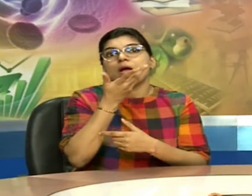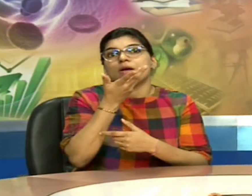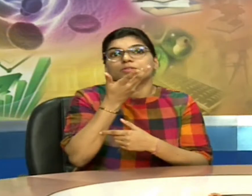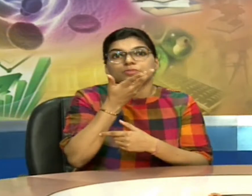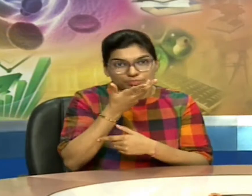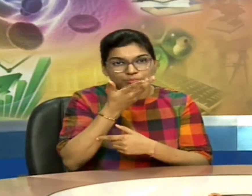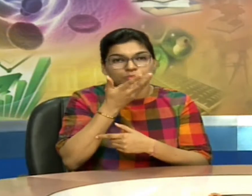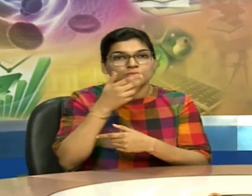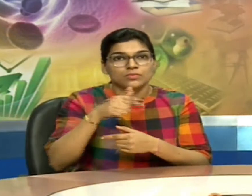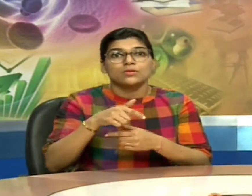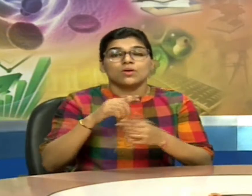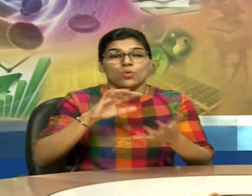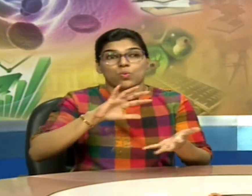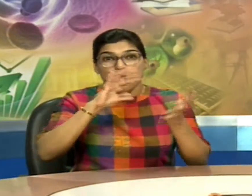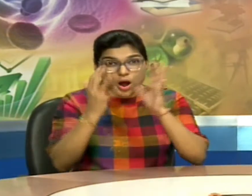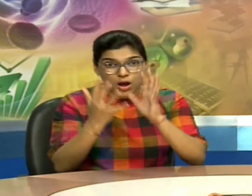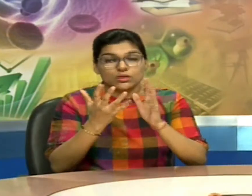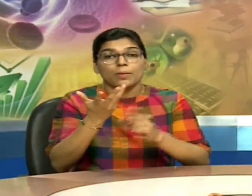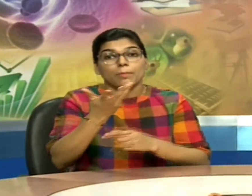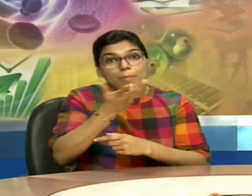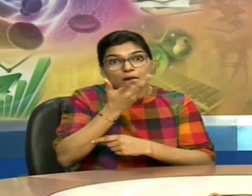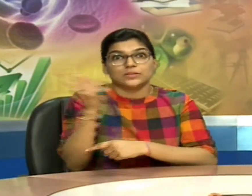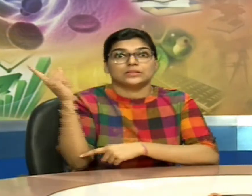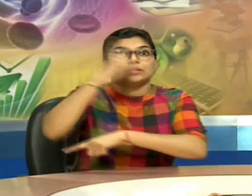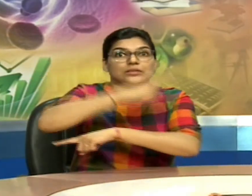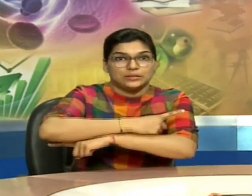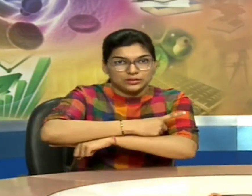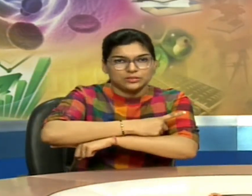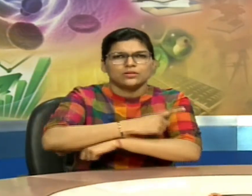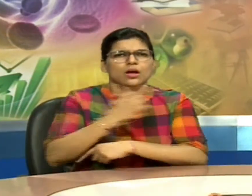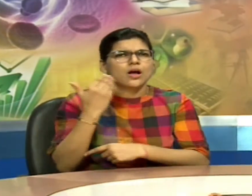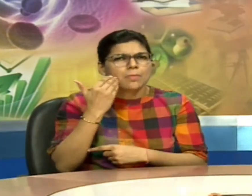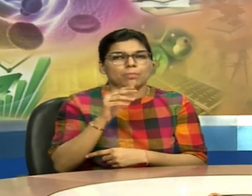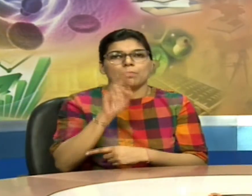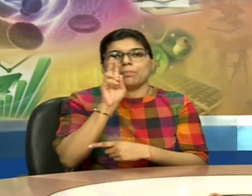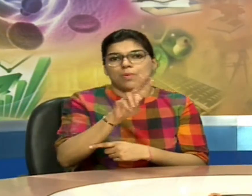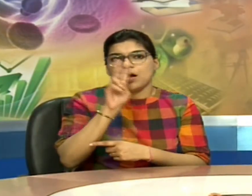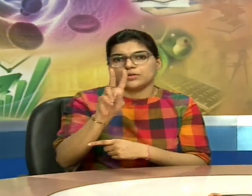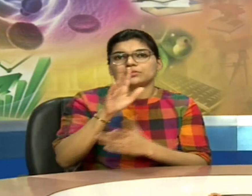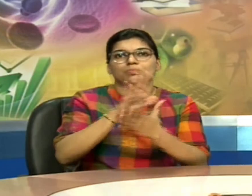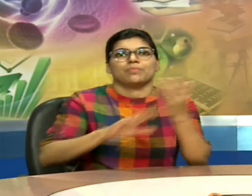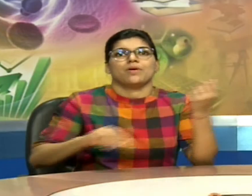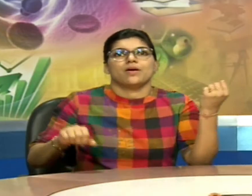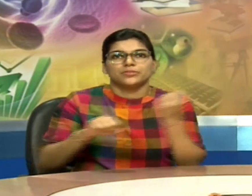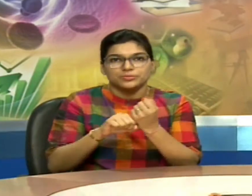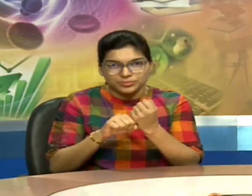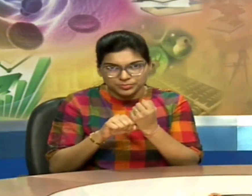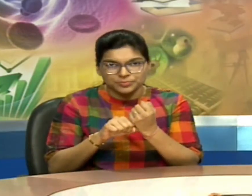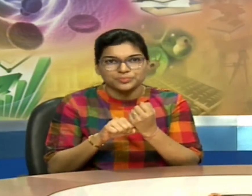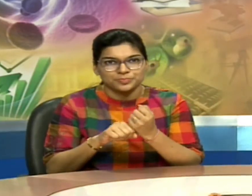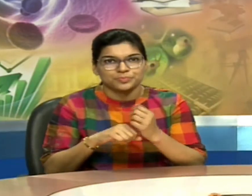Now, there is another special day which is World Water Day. It is celebrated